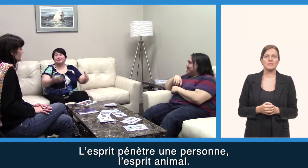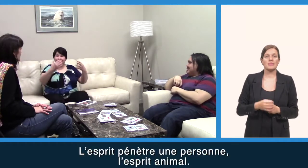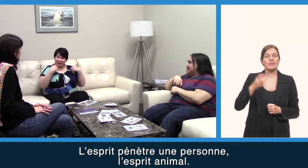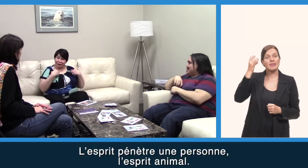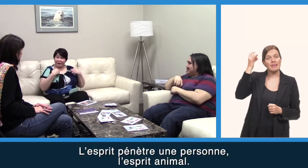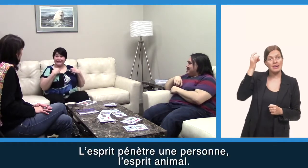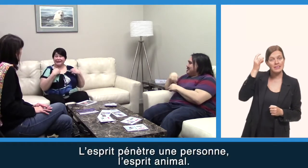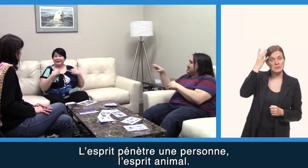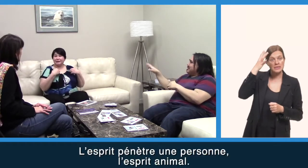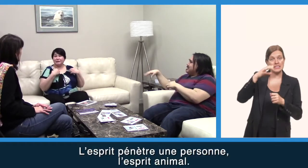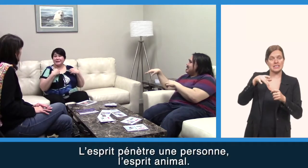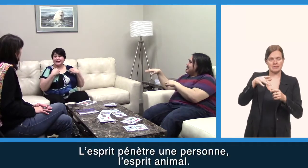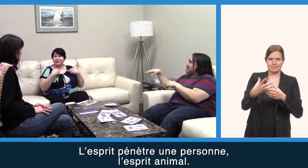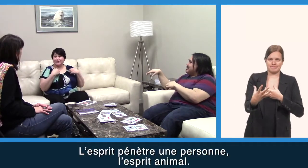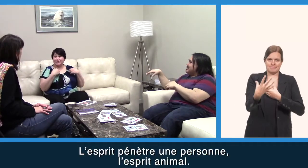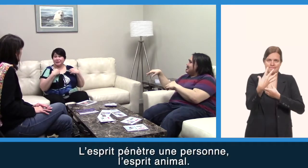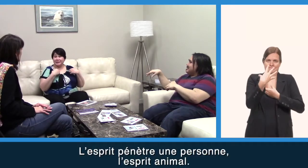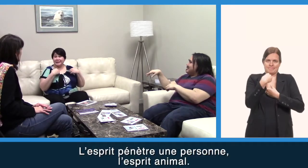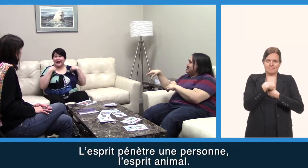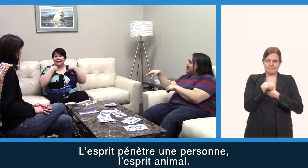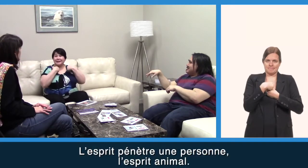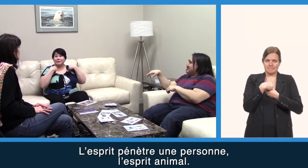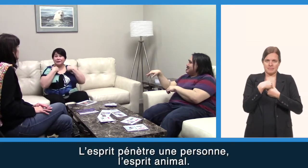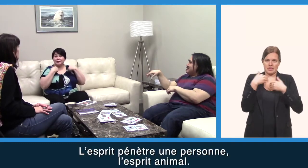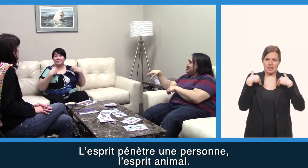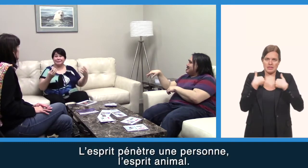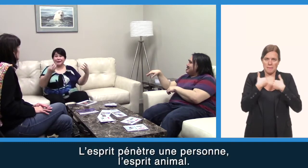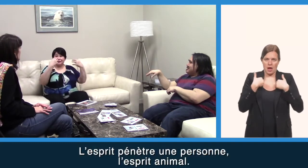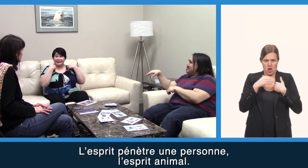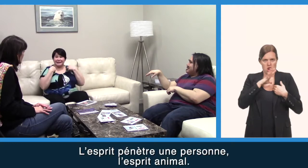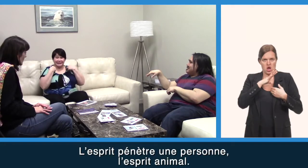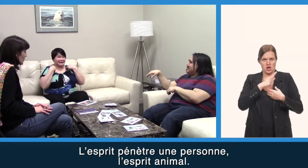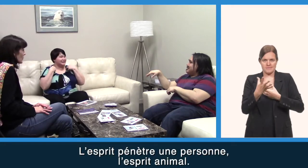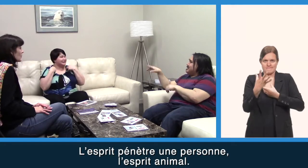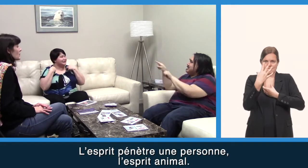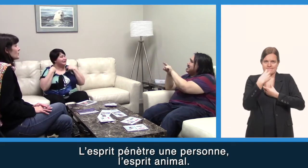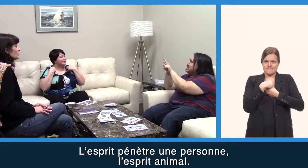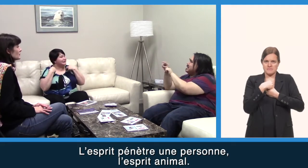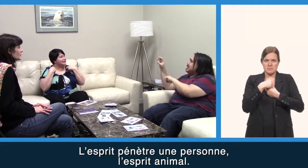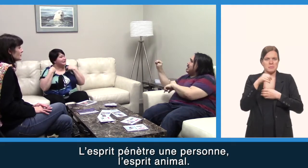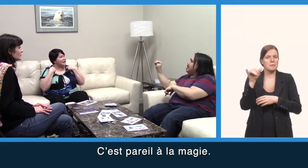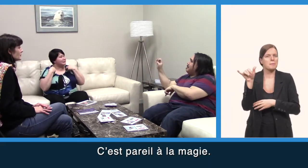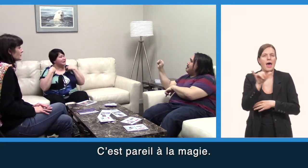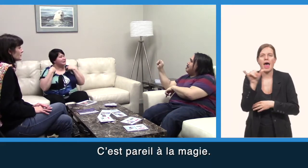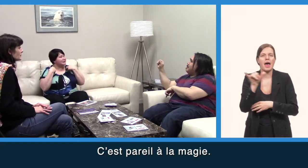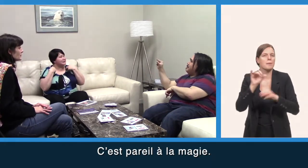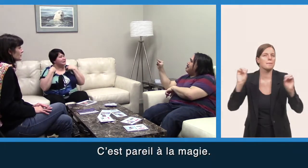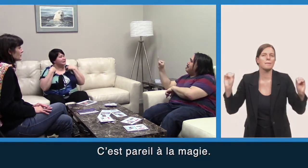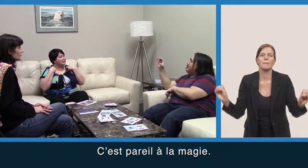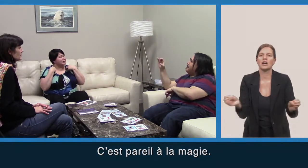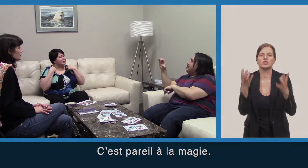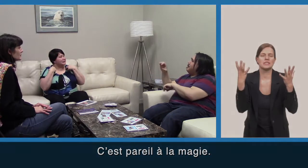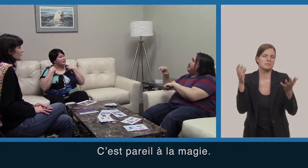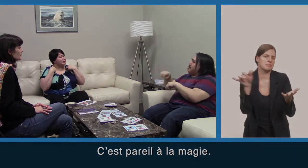The spirit goes into the person, the animal spirit. Oh. Same